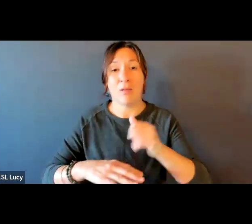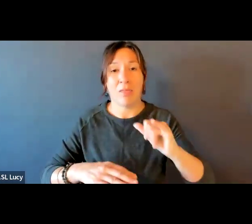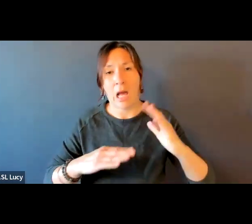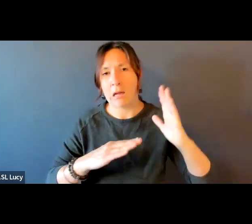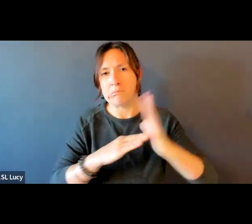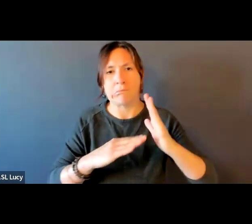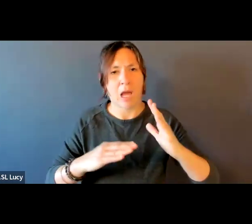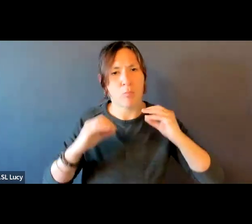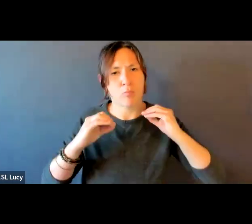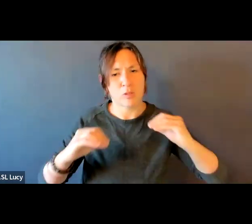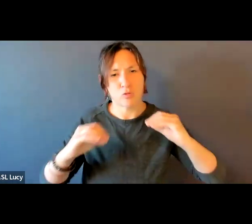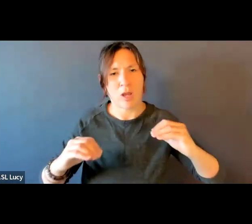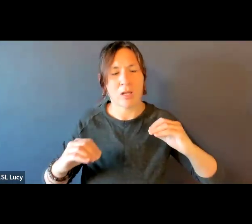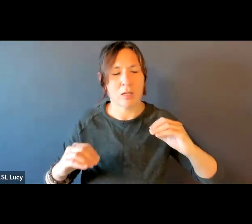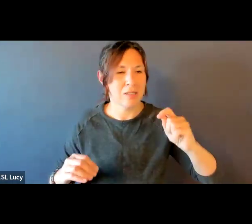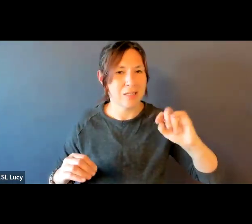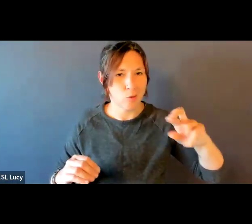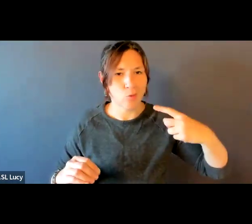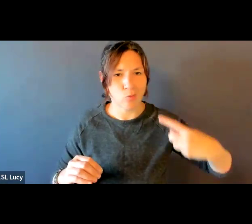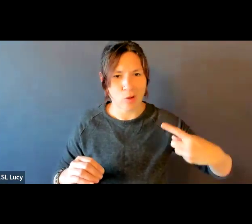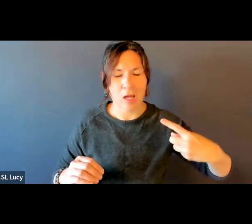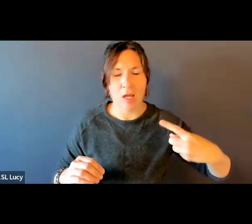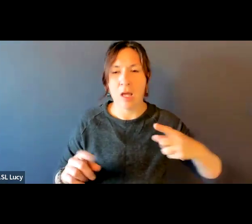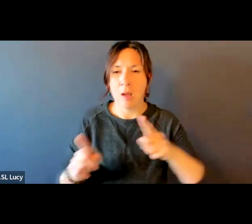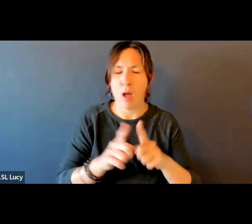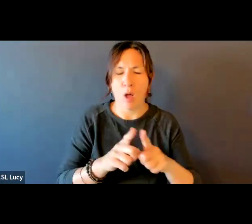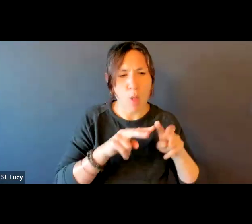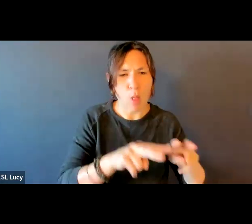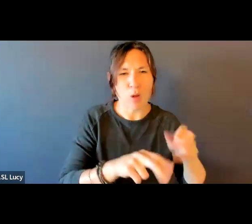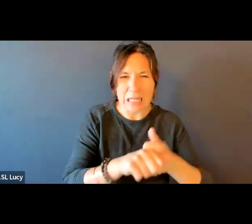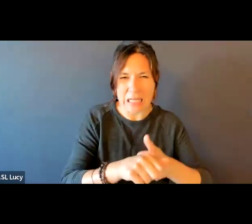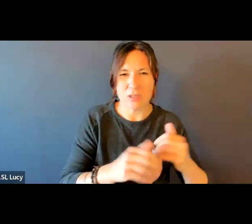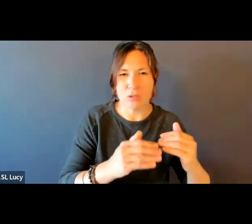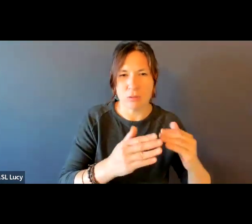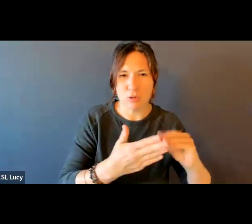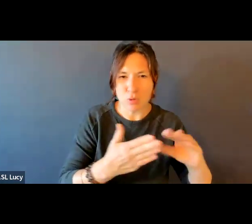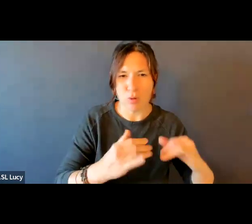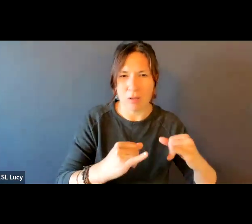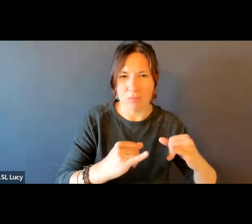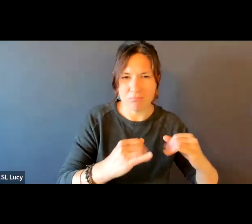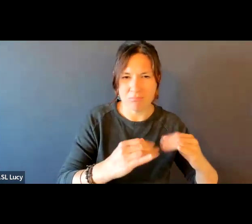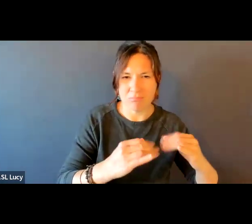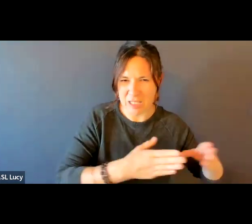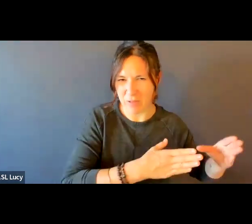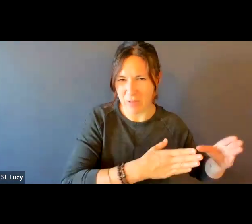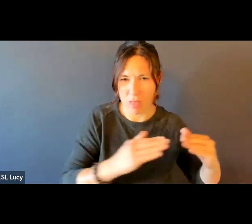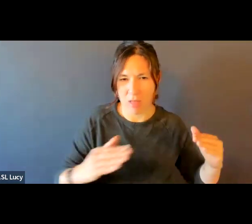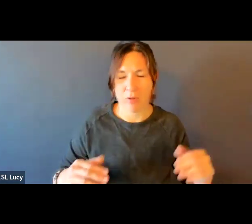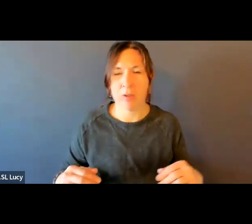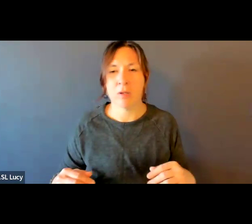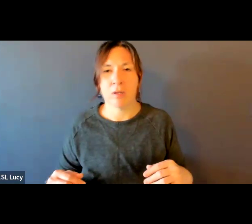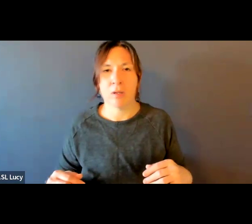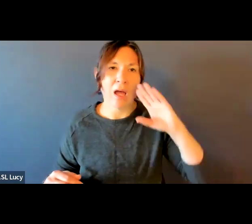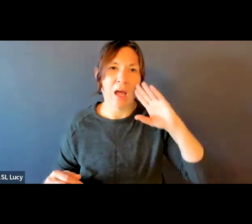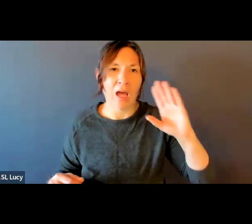looking very much at the individual student level to see improvement. And to your second question, I know Mike will follow